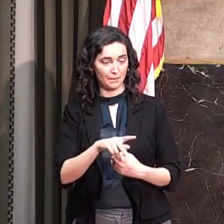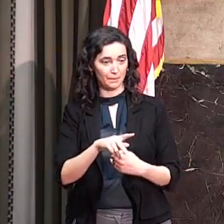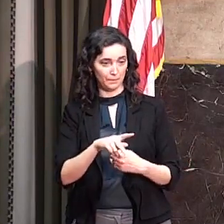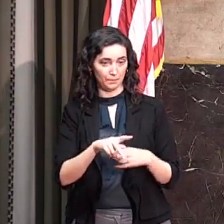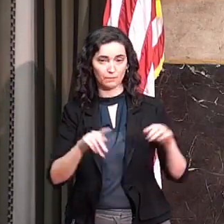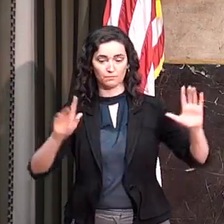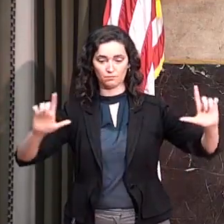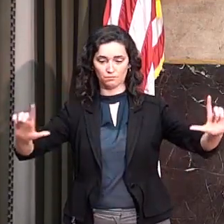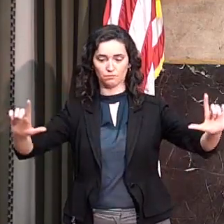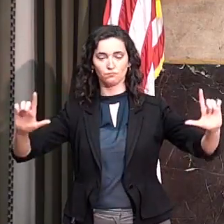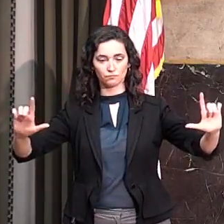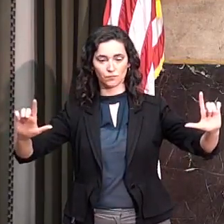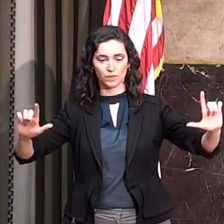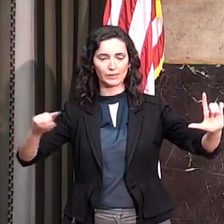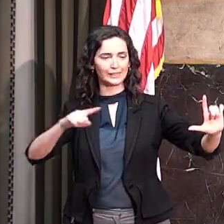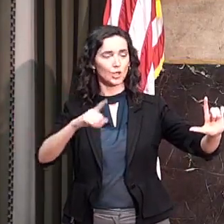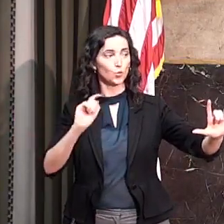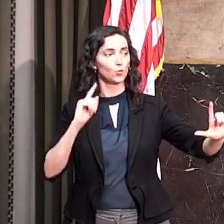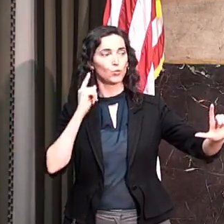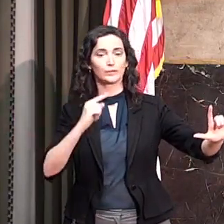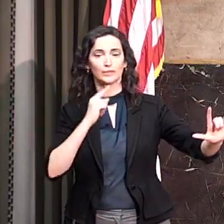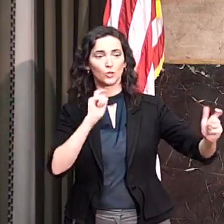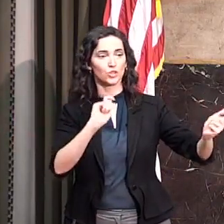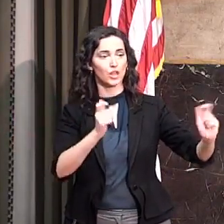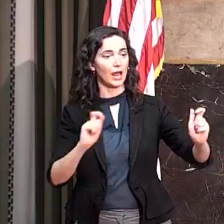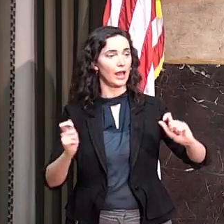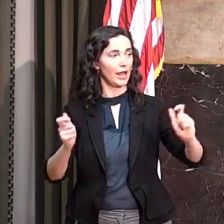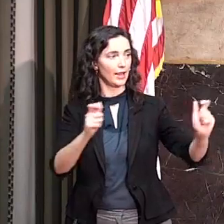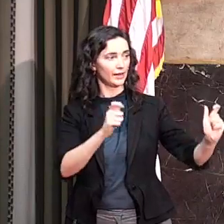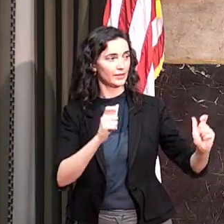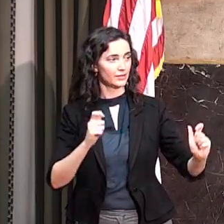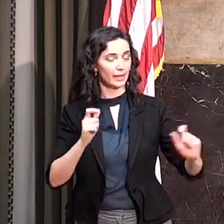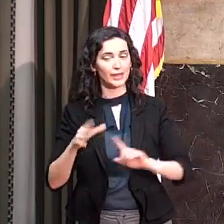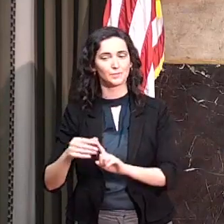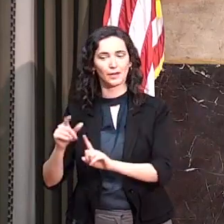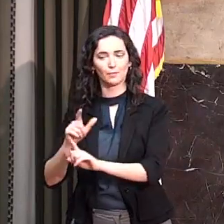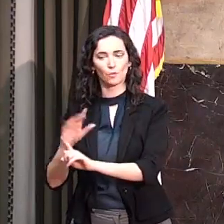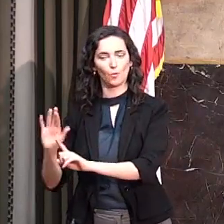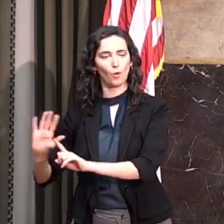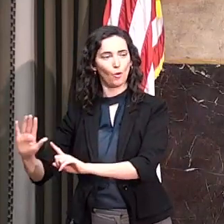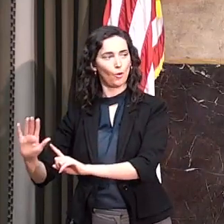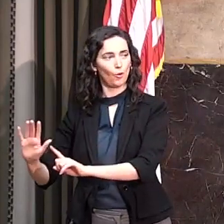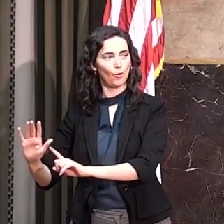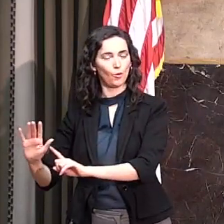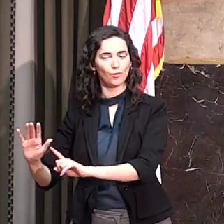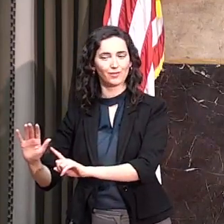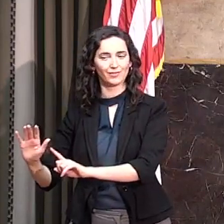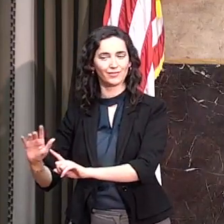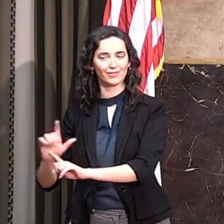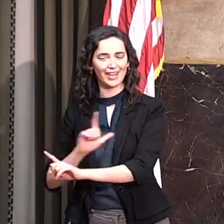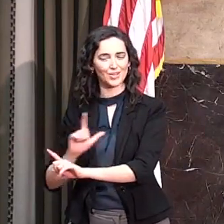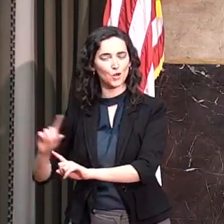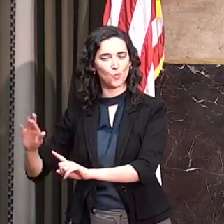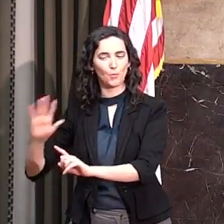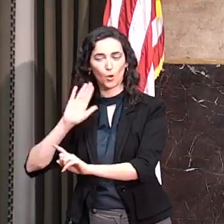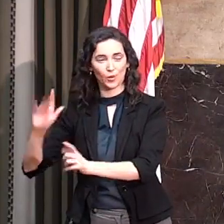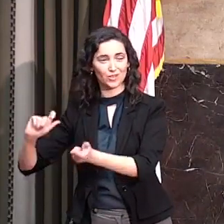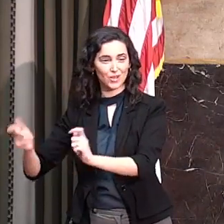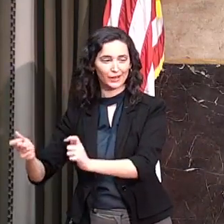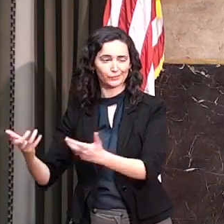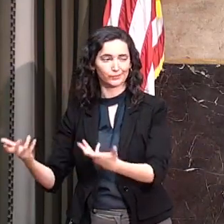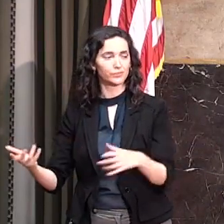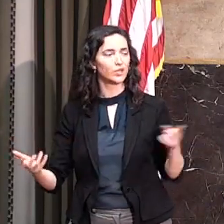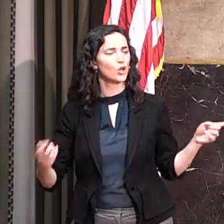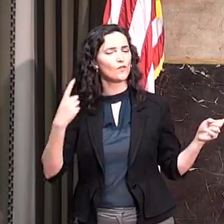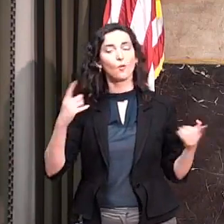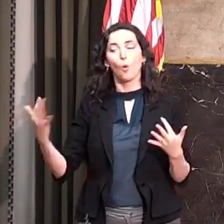that there's going to be some significant change of heart on the part of Republicans in the legislature before it reaches your desk. I mean, why wait